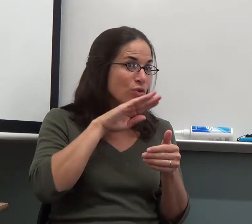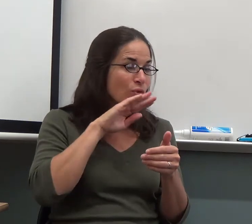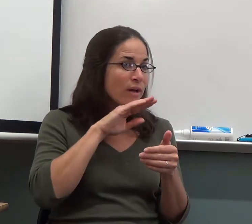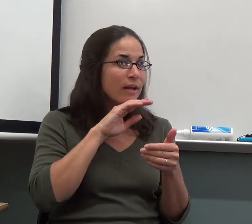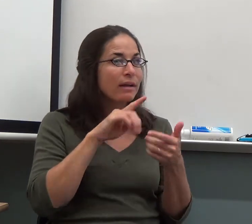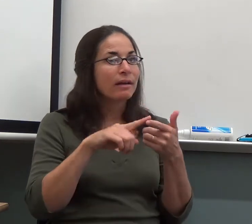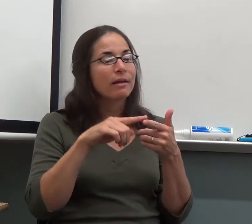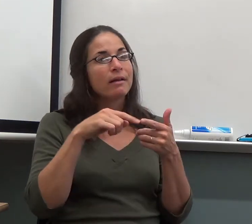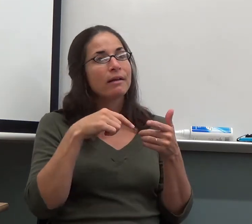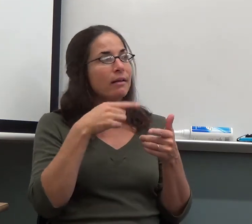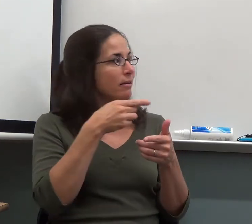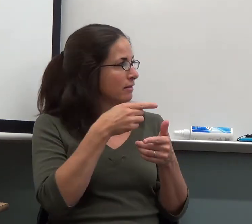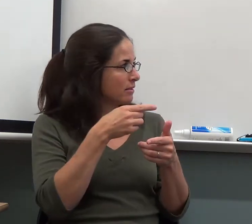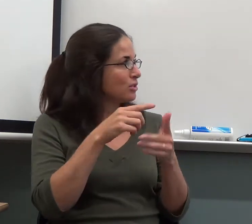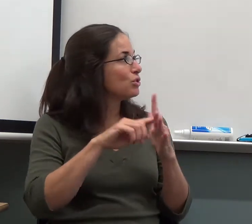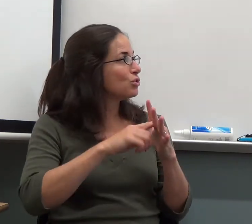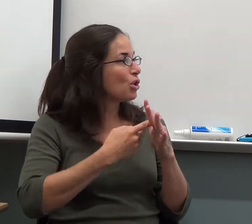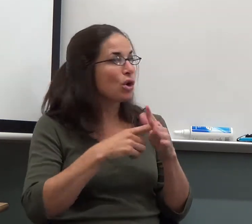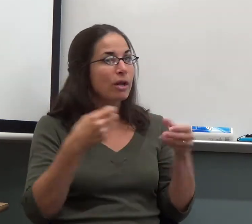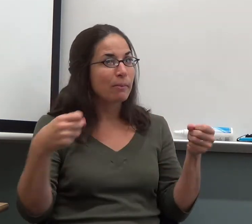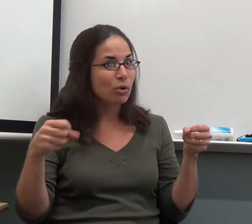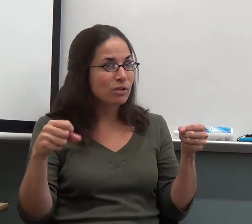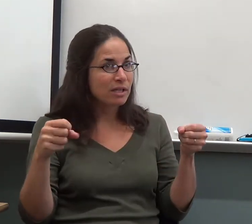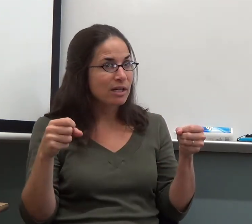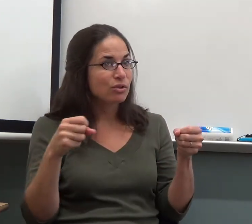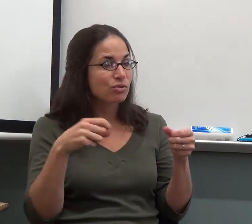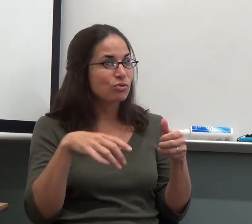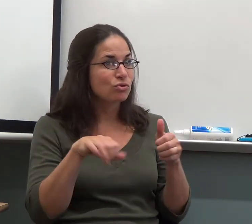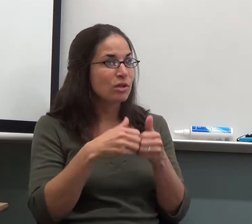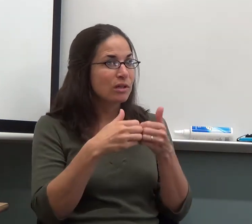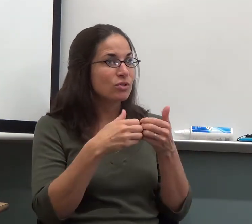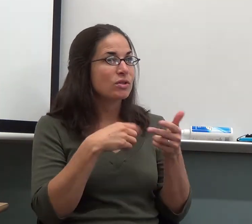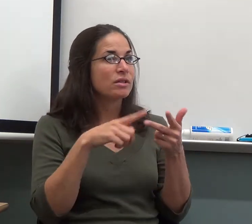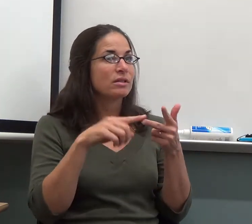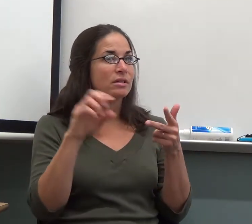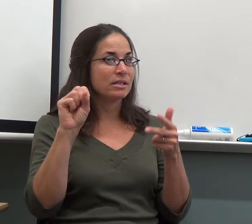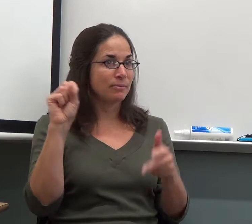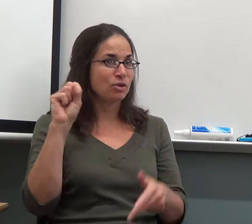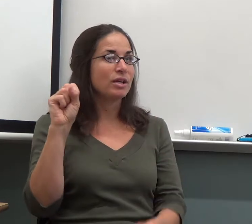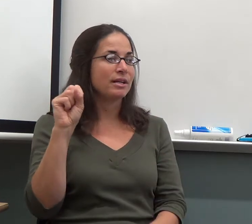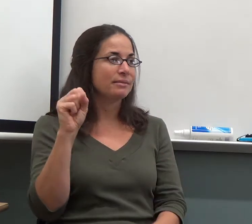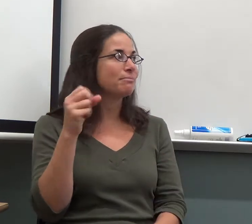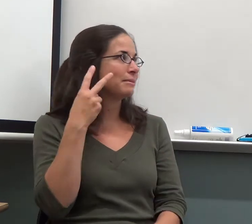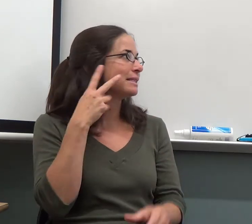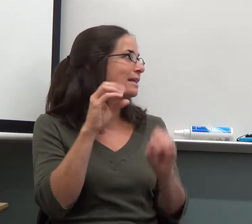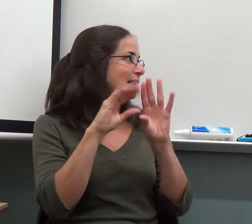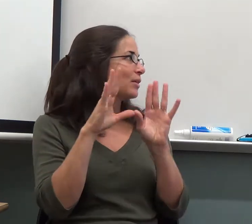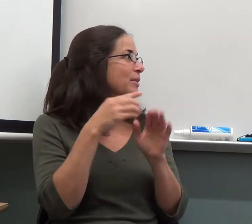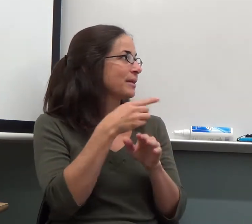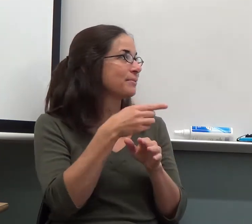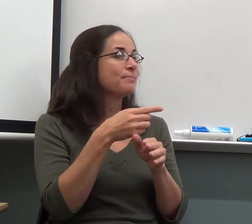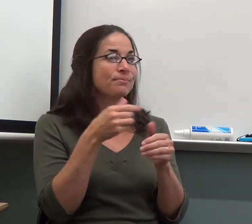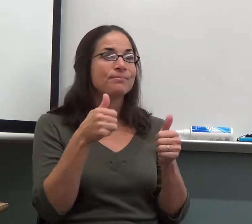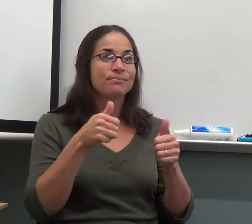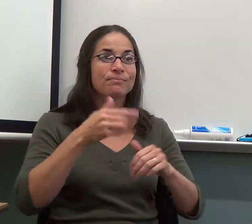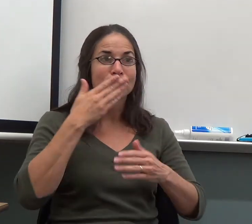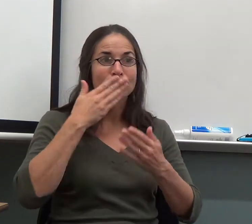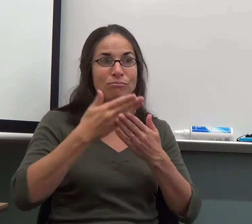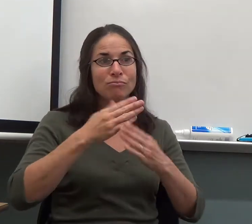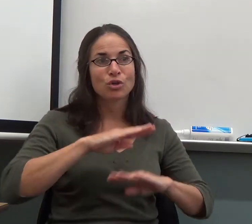about the starting of this, and it gives me the subject, okay? Got that? Okay. Good. So